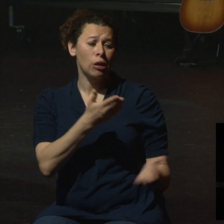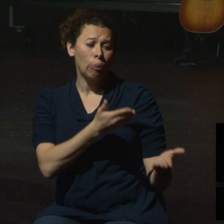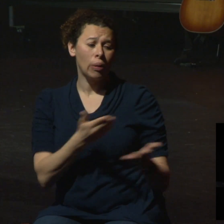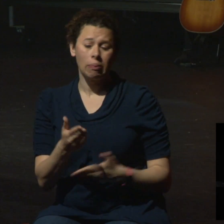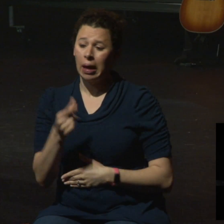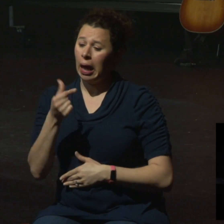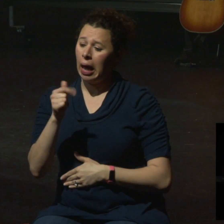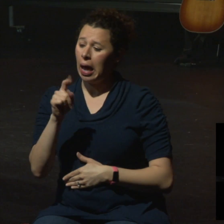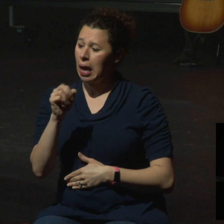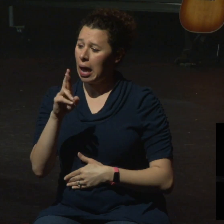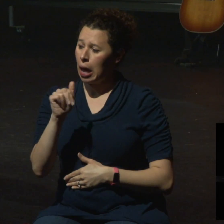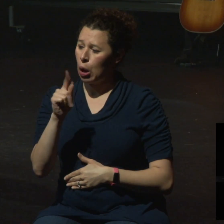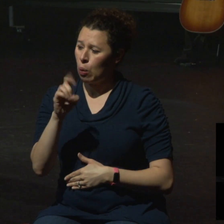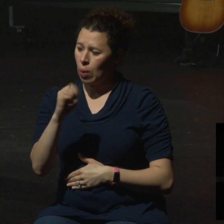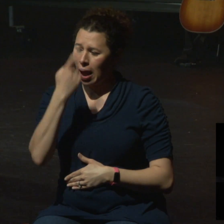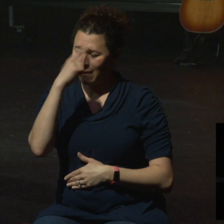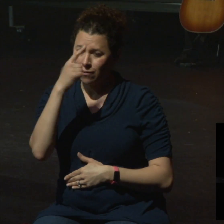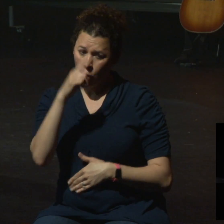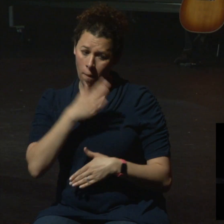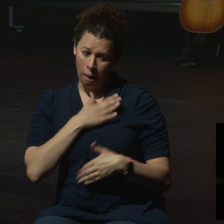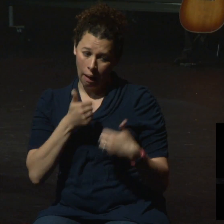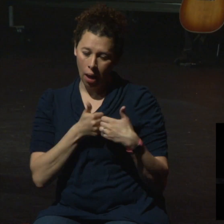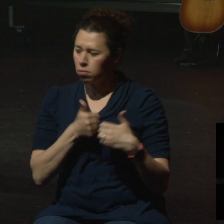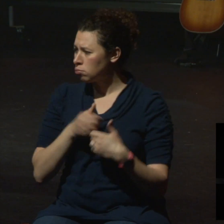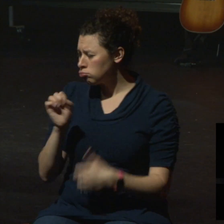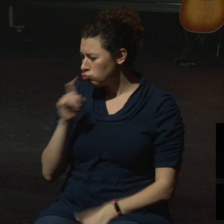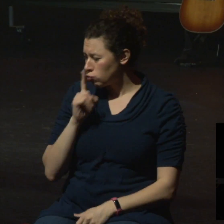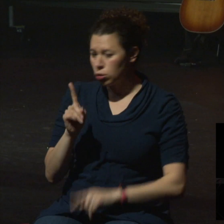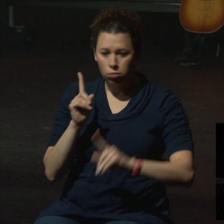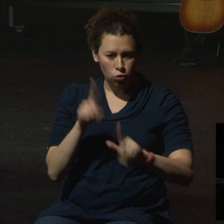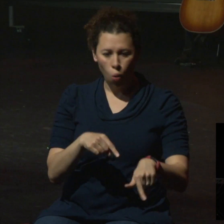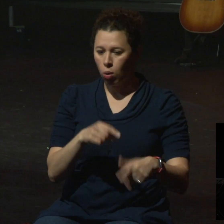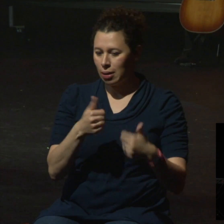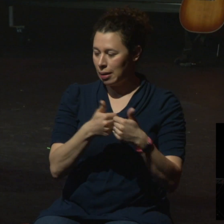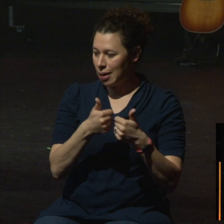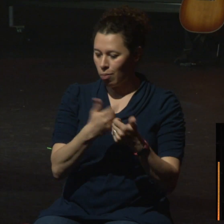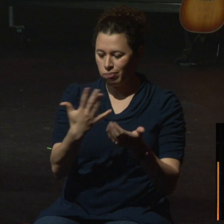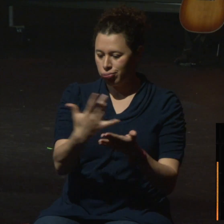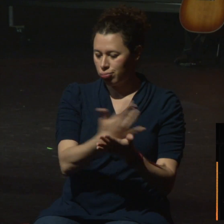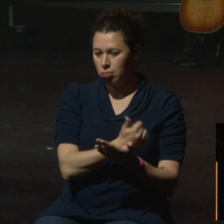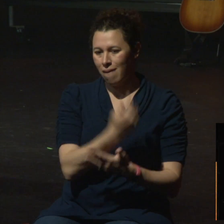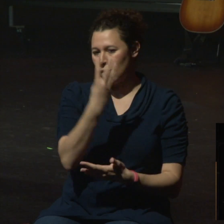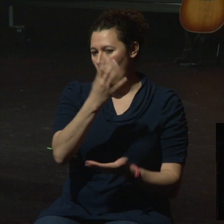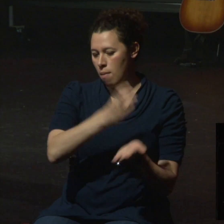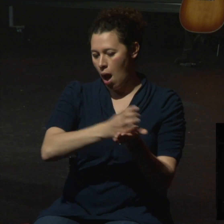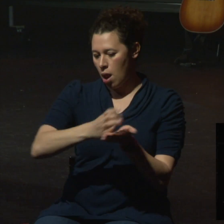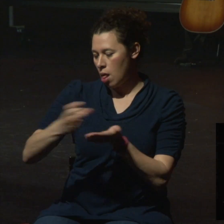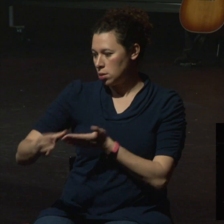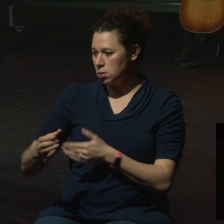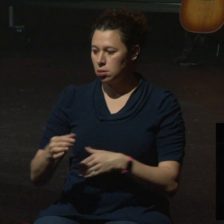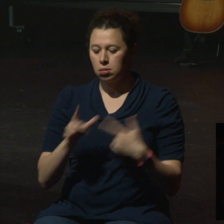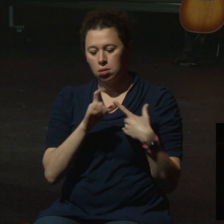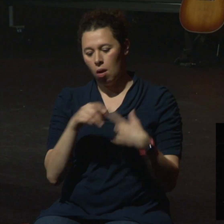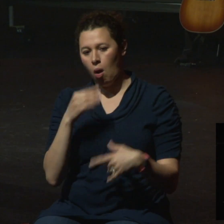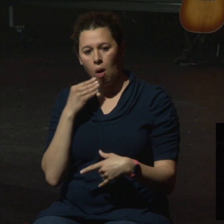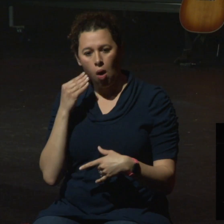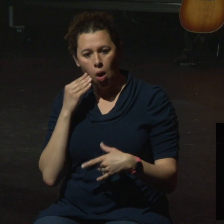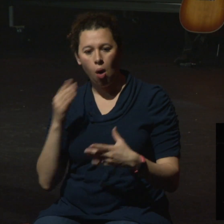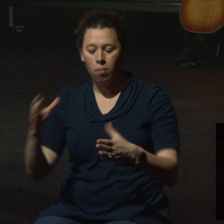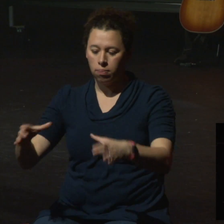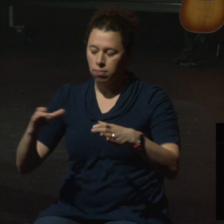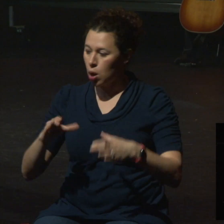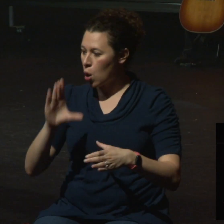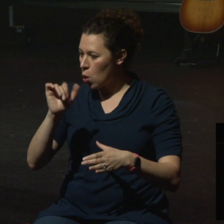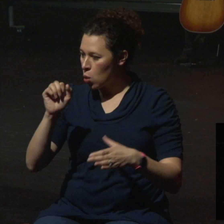later on today? I'm like, yeah, I got you. So I go to the store, I grab like 4 bottles, run home, grab the cooler,